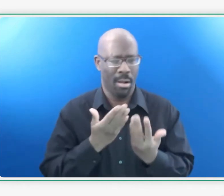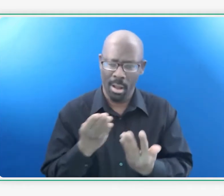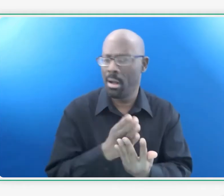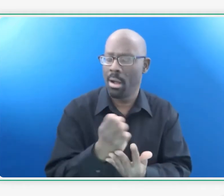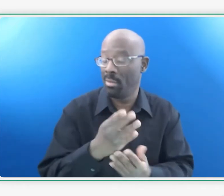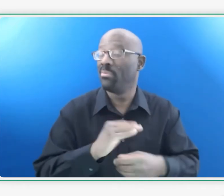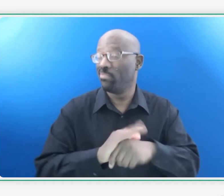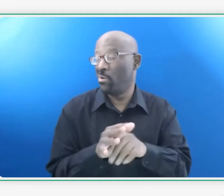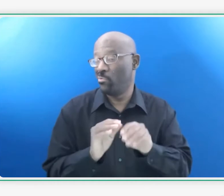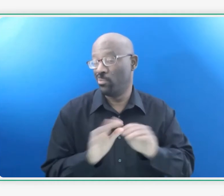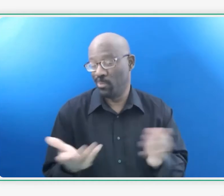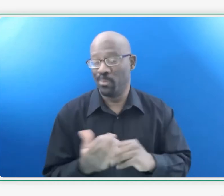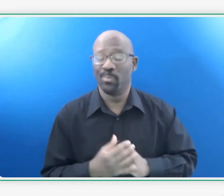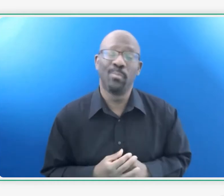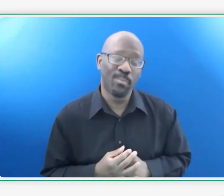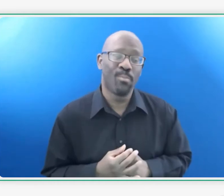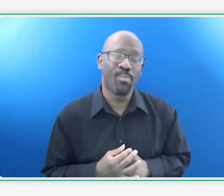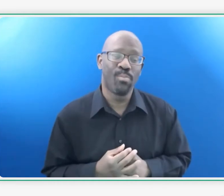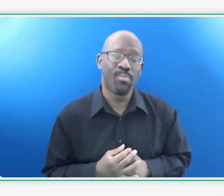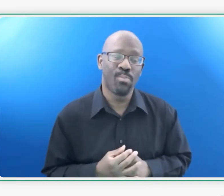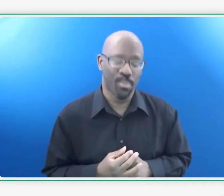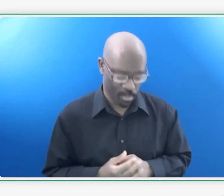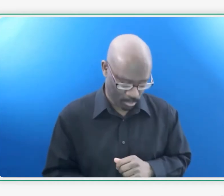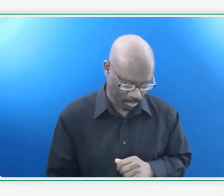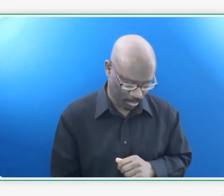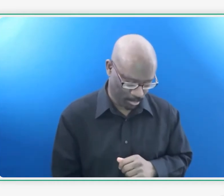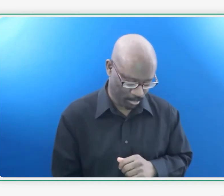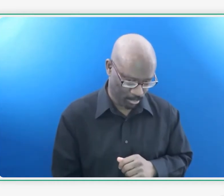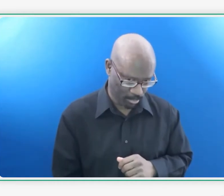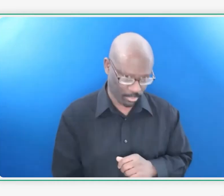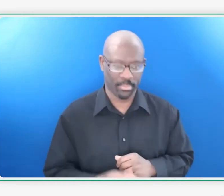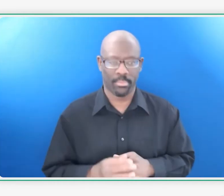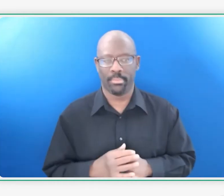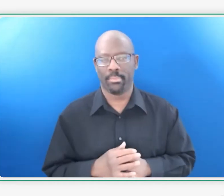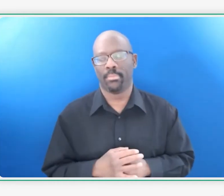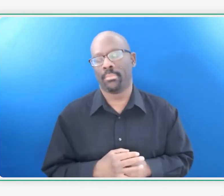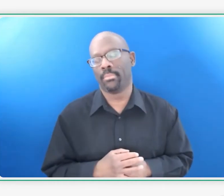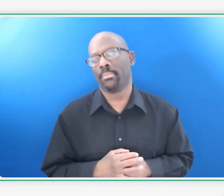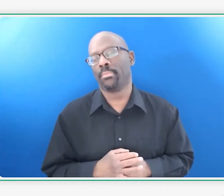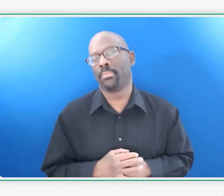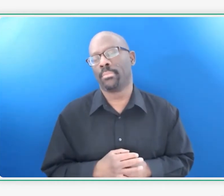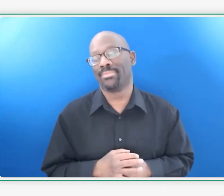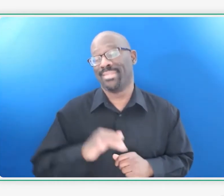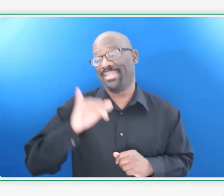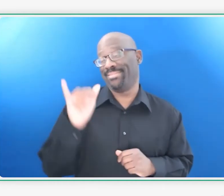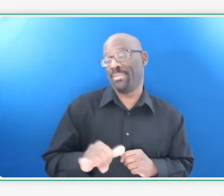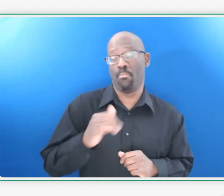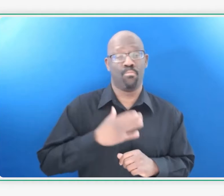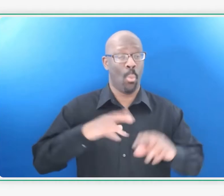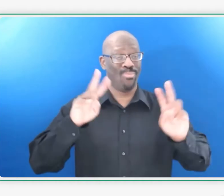And it's under the workshop series, Rise Up, Black Deaf Businesses Surviving the Pandemic.